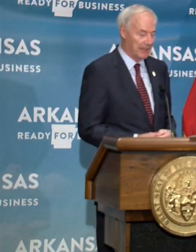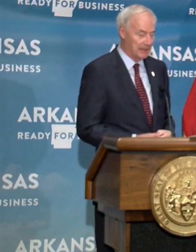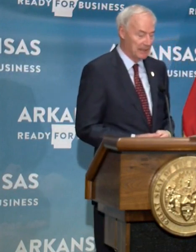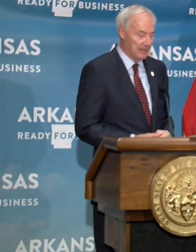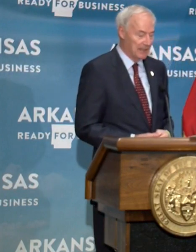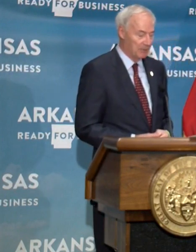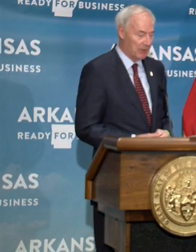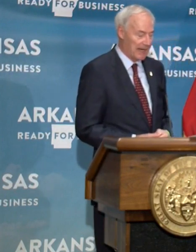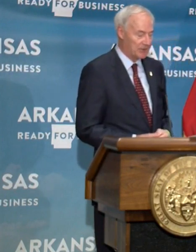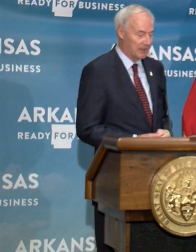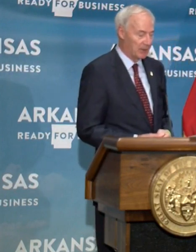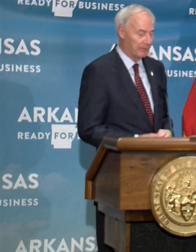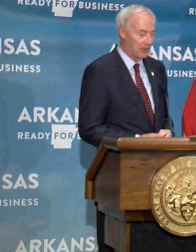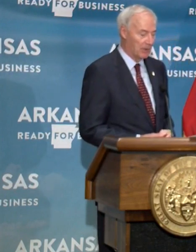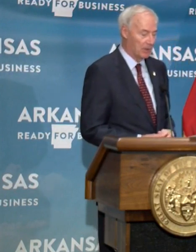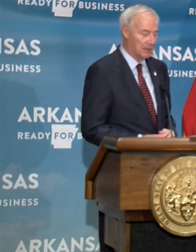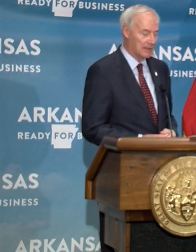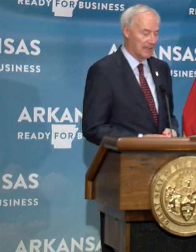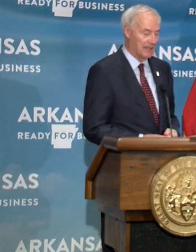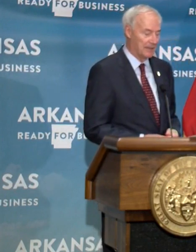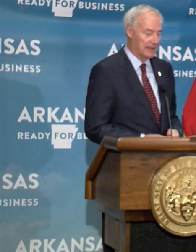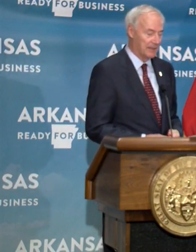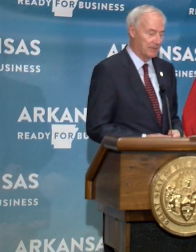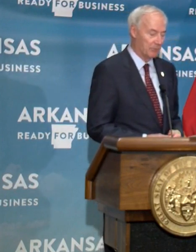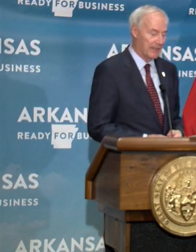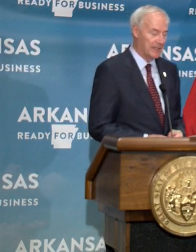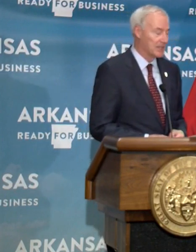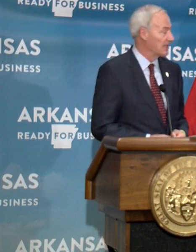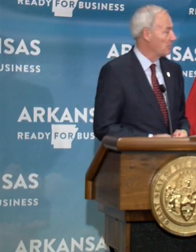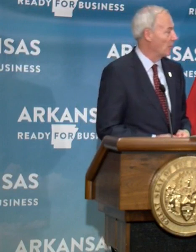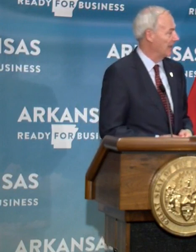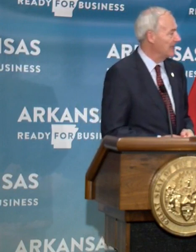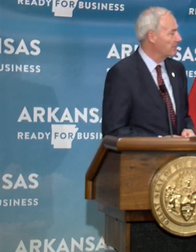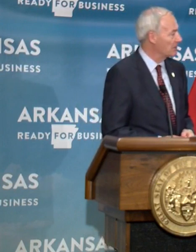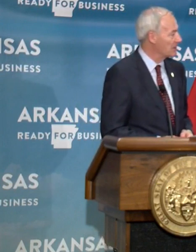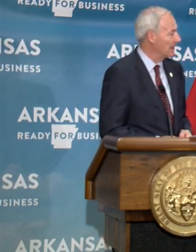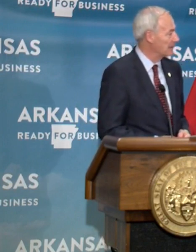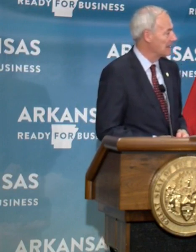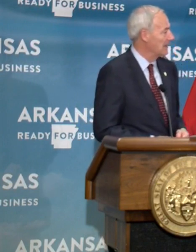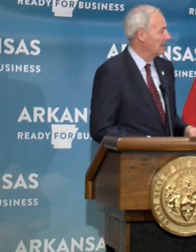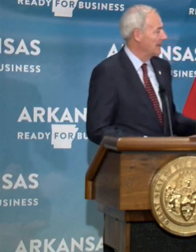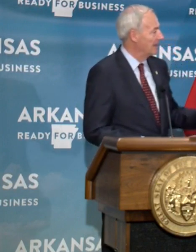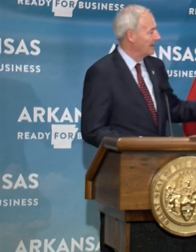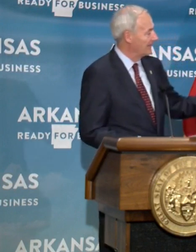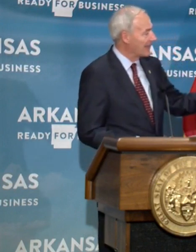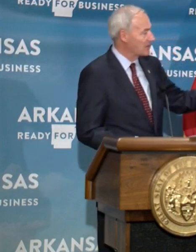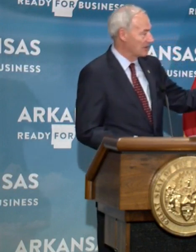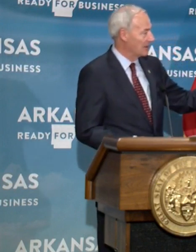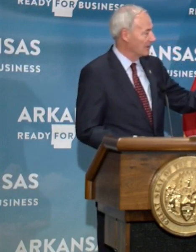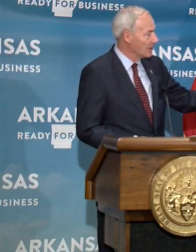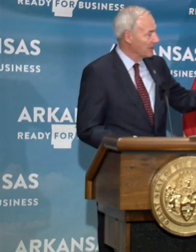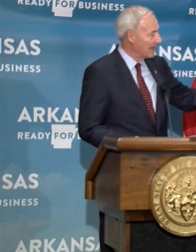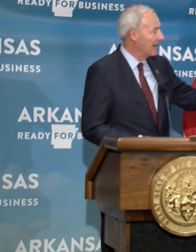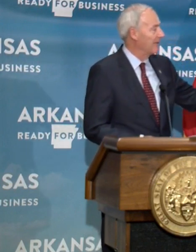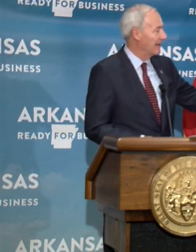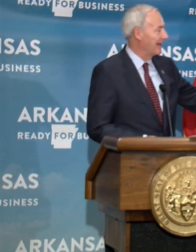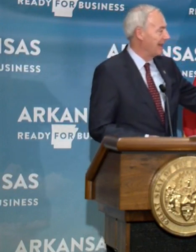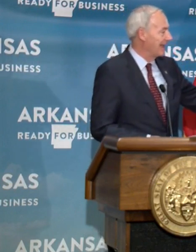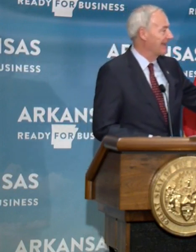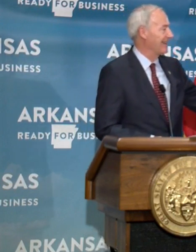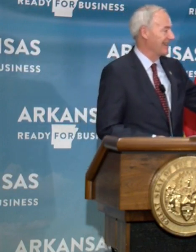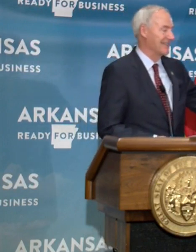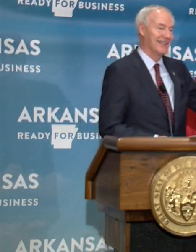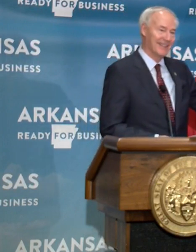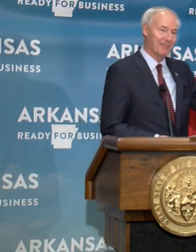positivity rate. We're actually overall, our rate is 6.8%. That's a little bit higher than